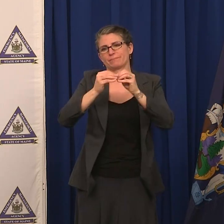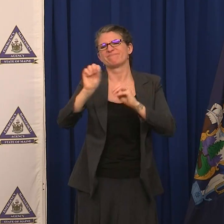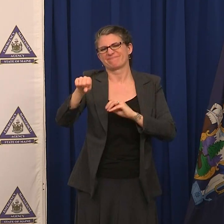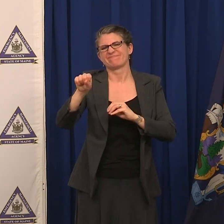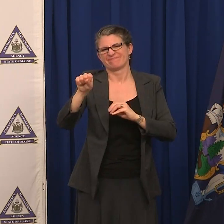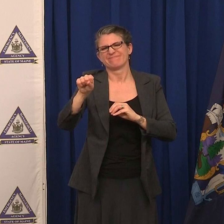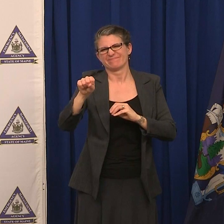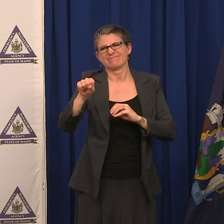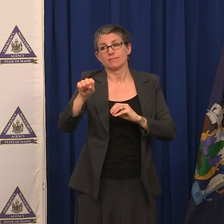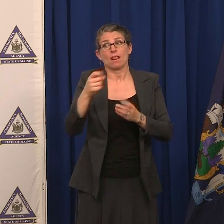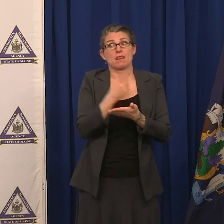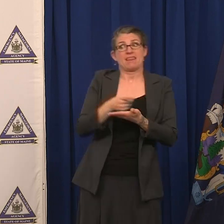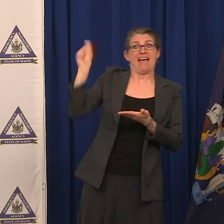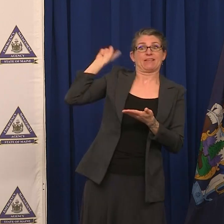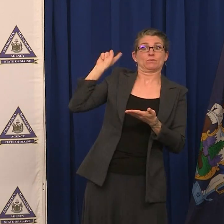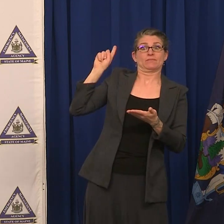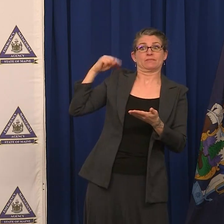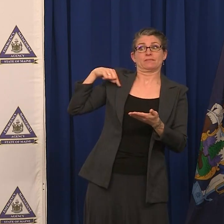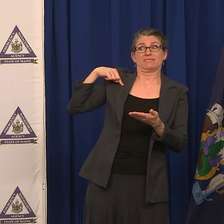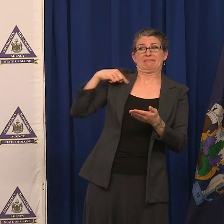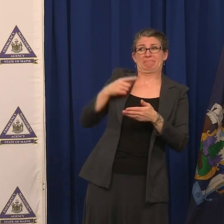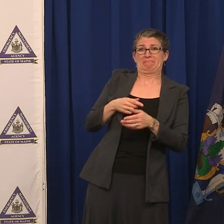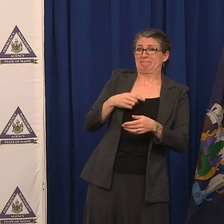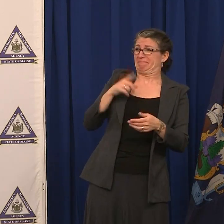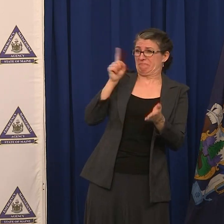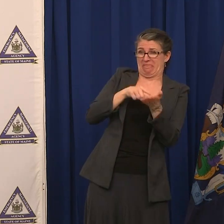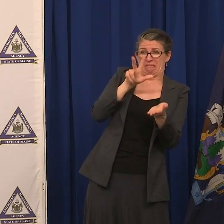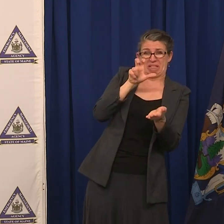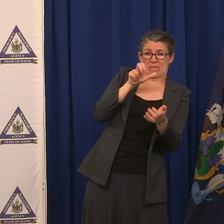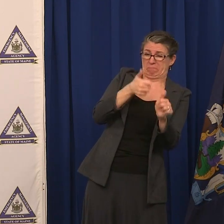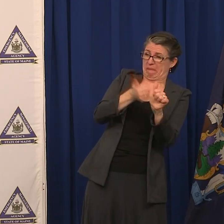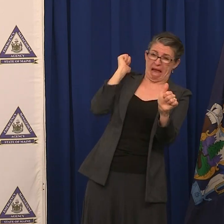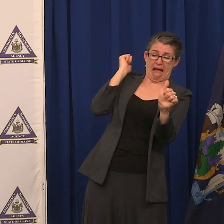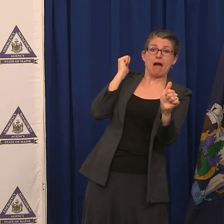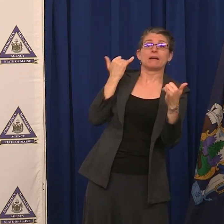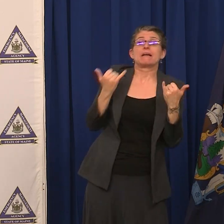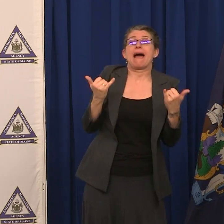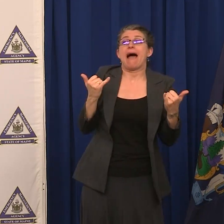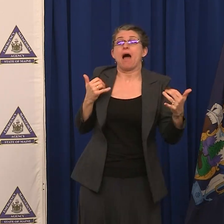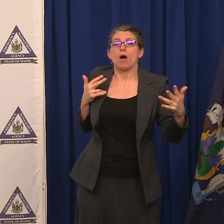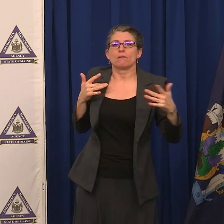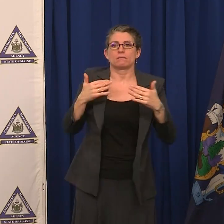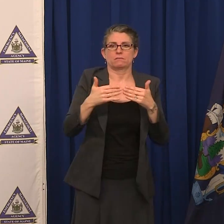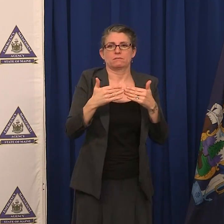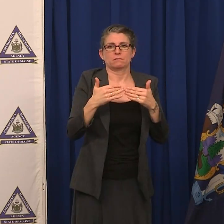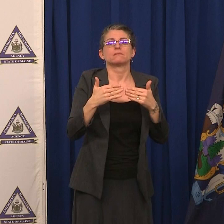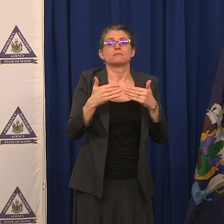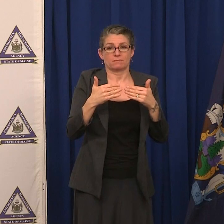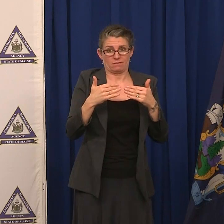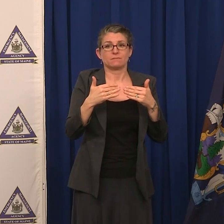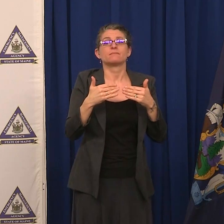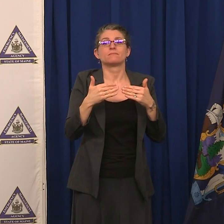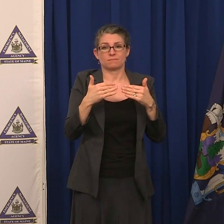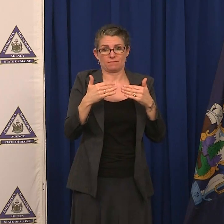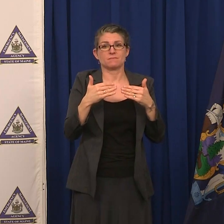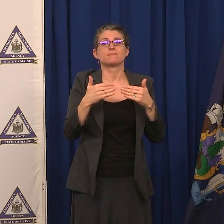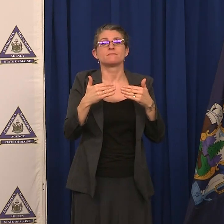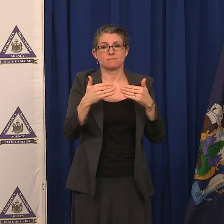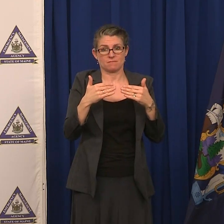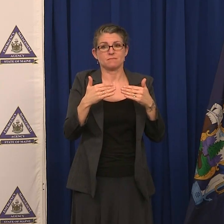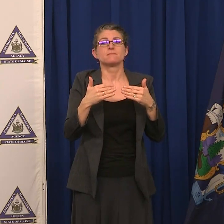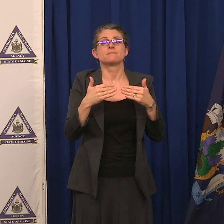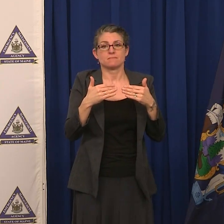up to 1,300 cases. We've actually just internally within the Maine CDC laboratory reduced that by